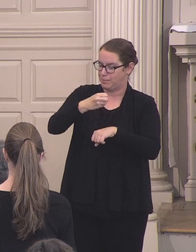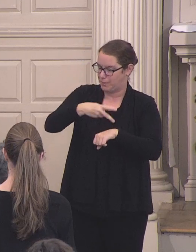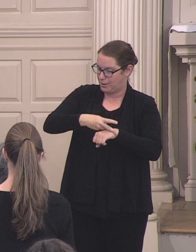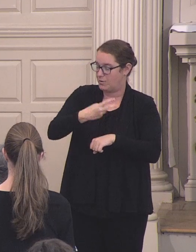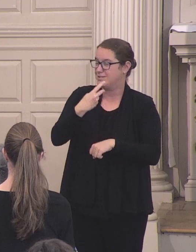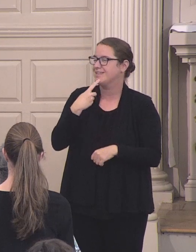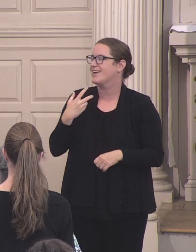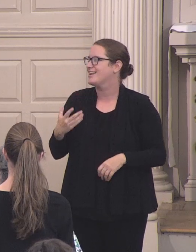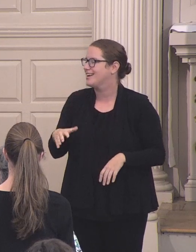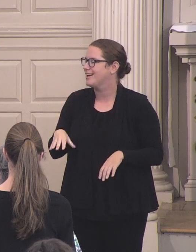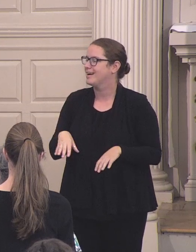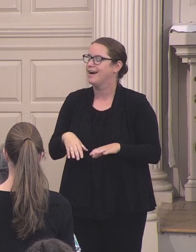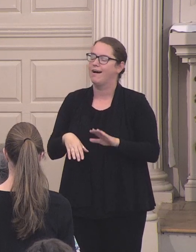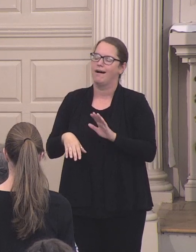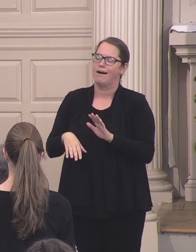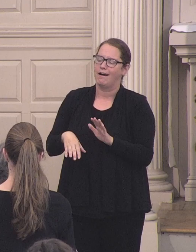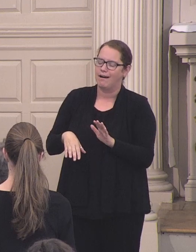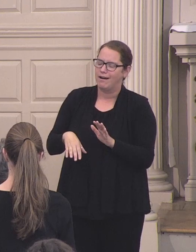to him,